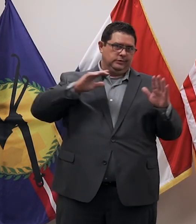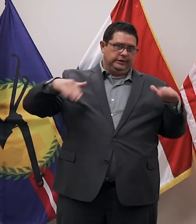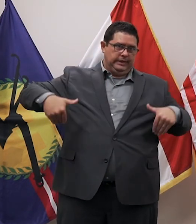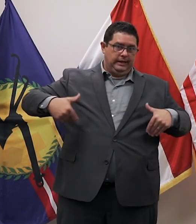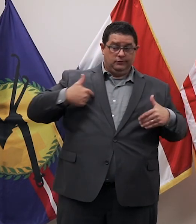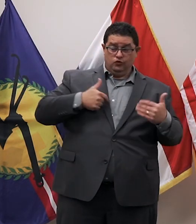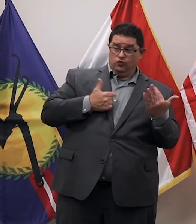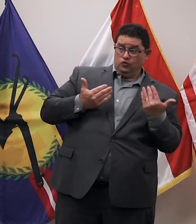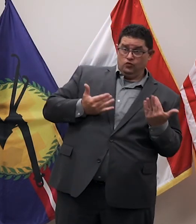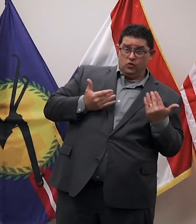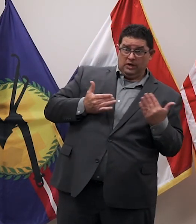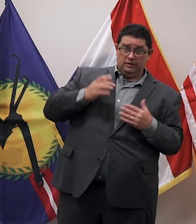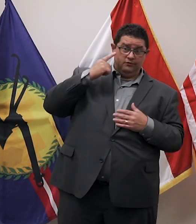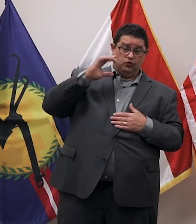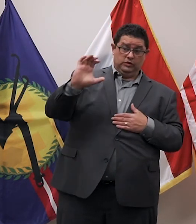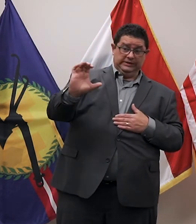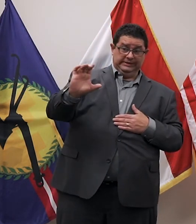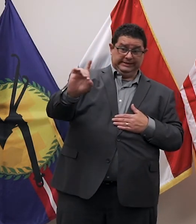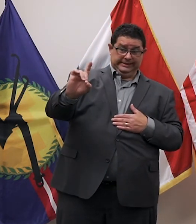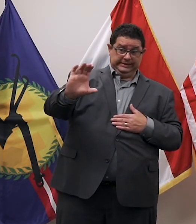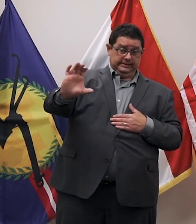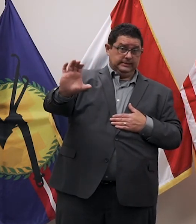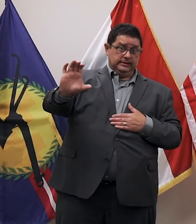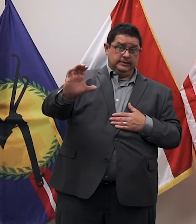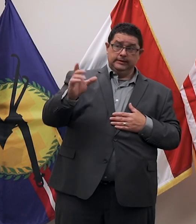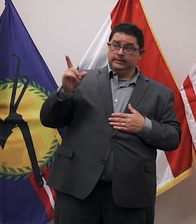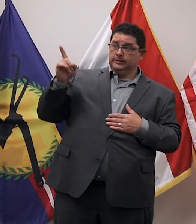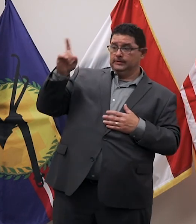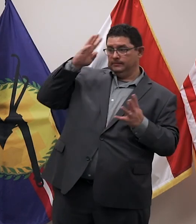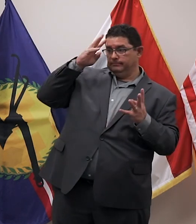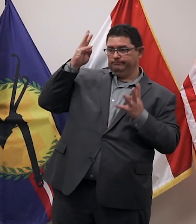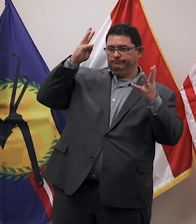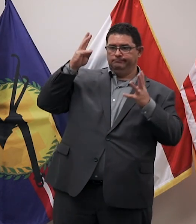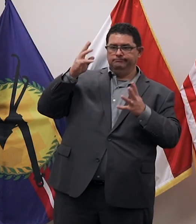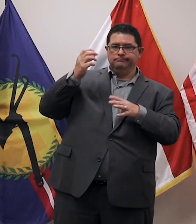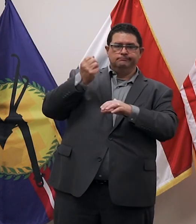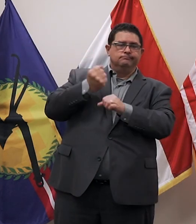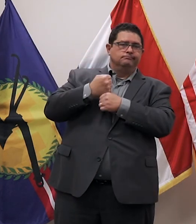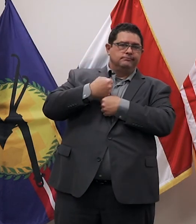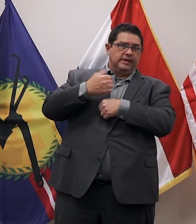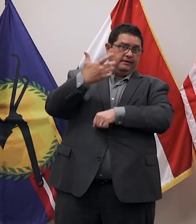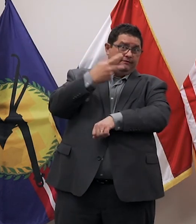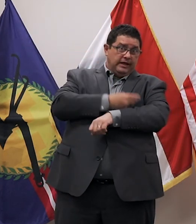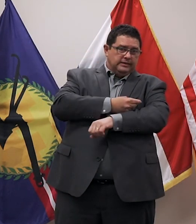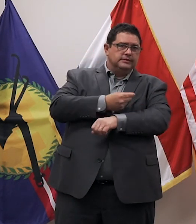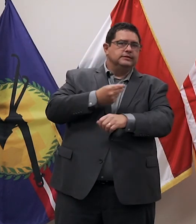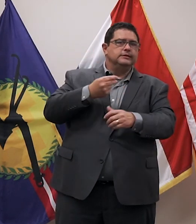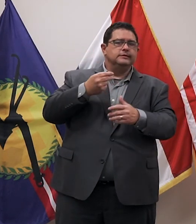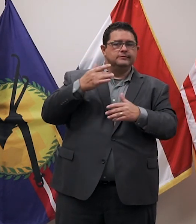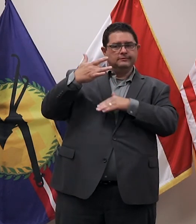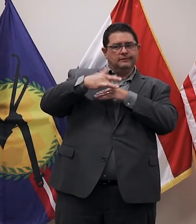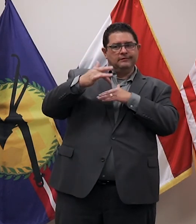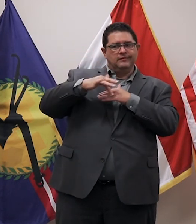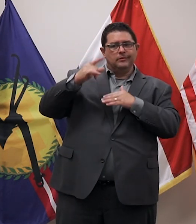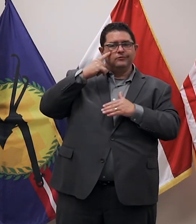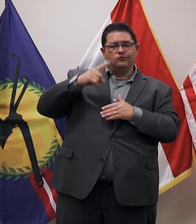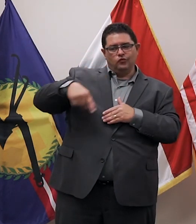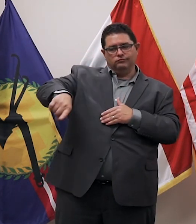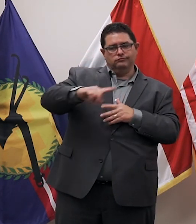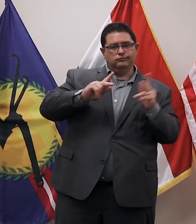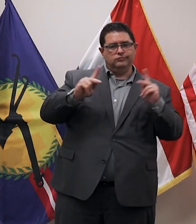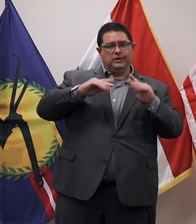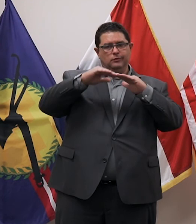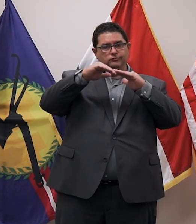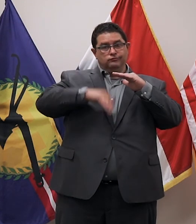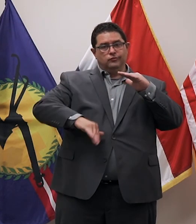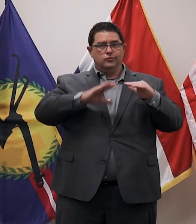the CDC to make vaccines available to those under age 12, and until then,